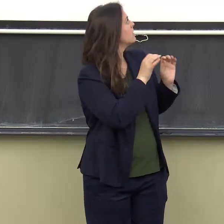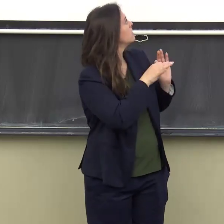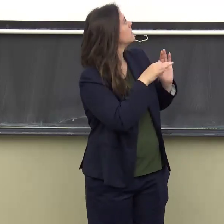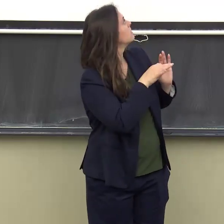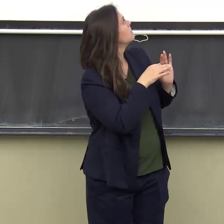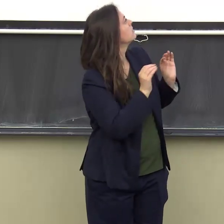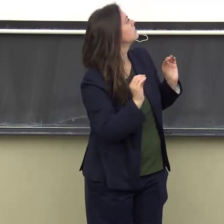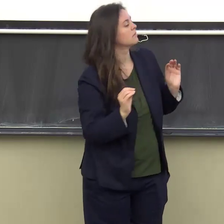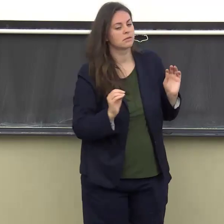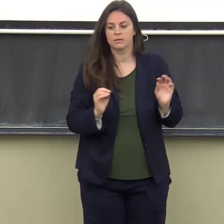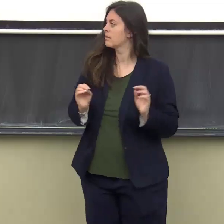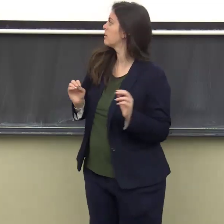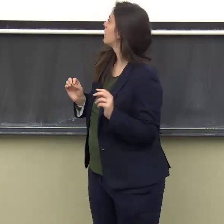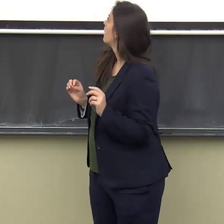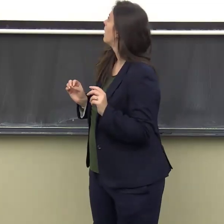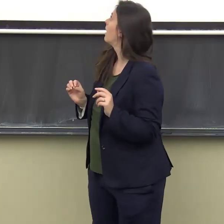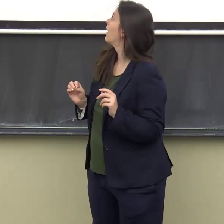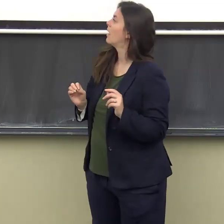So